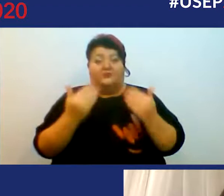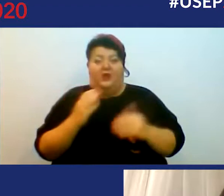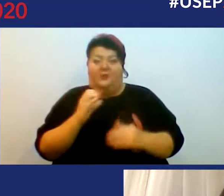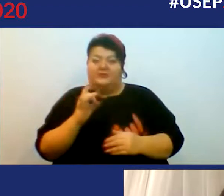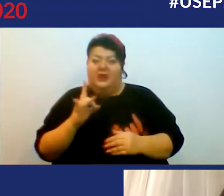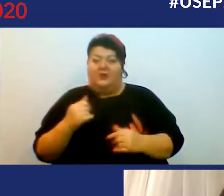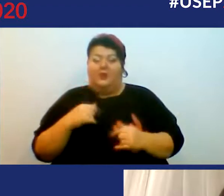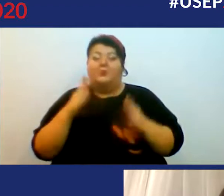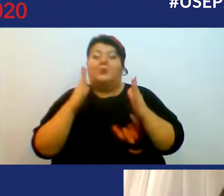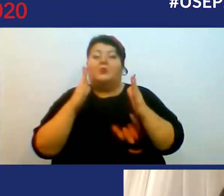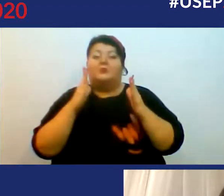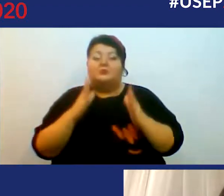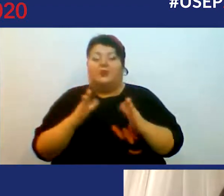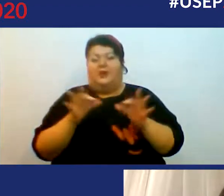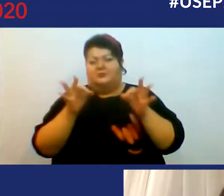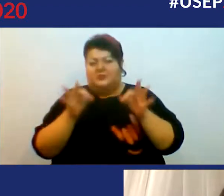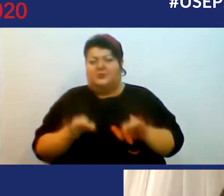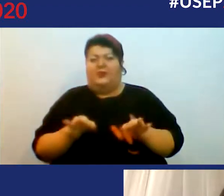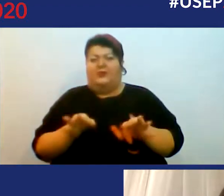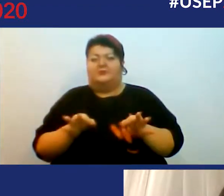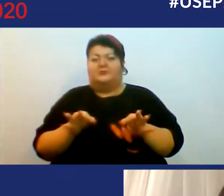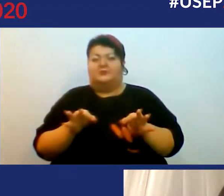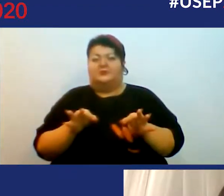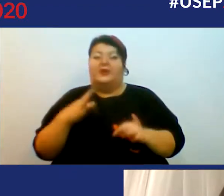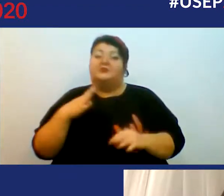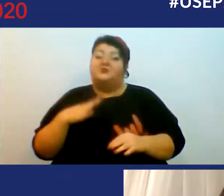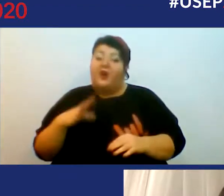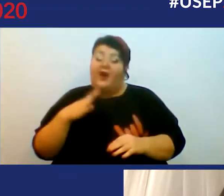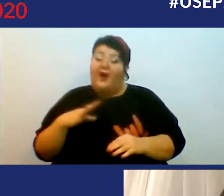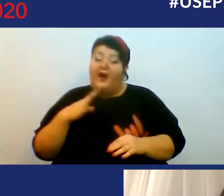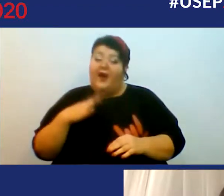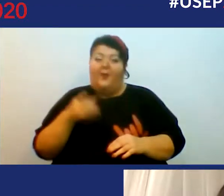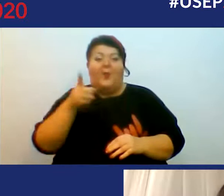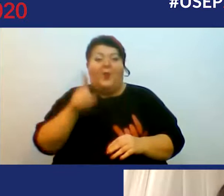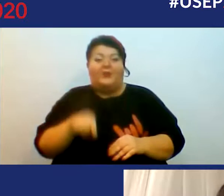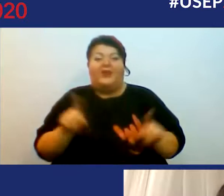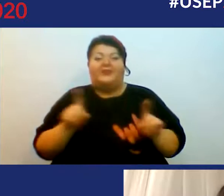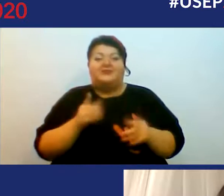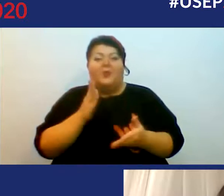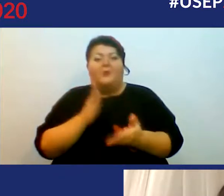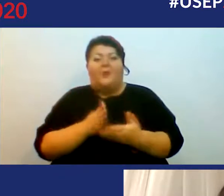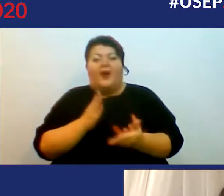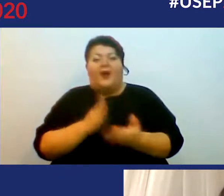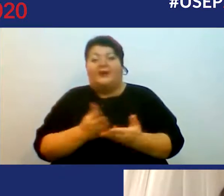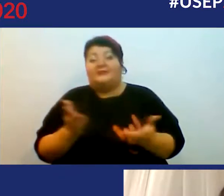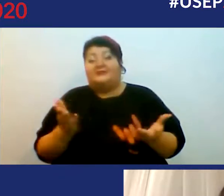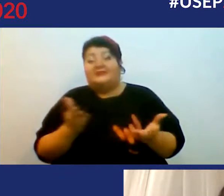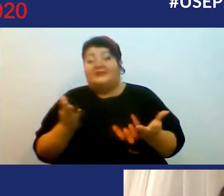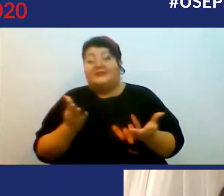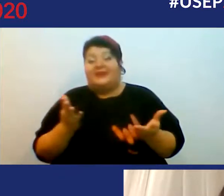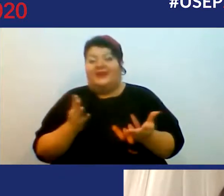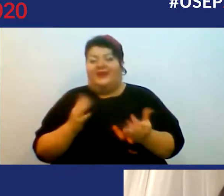is calm and boring today, and that everyone votes peacefully, gets their vote out, but that there are